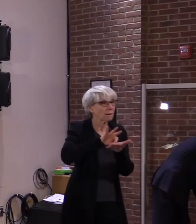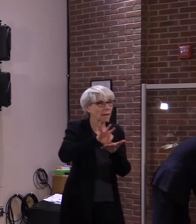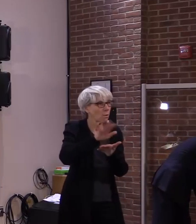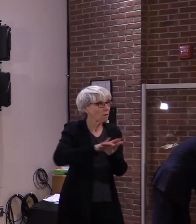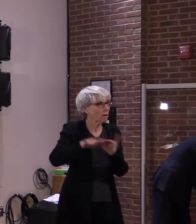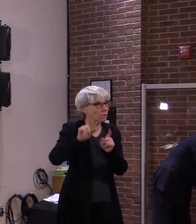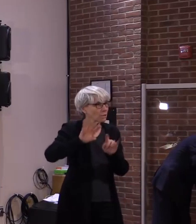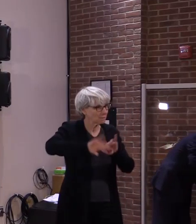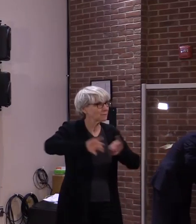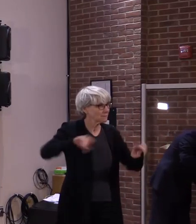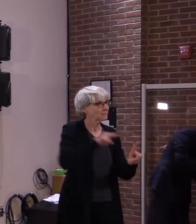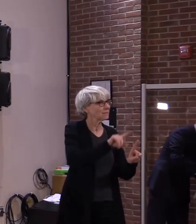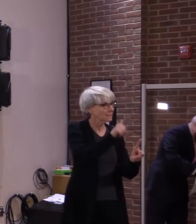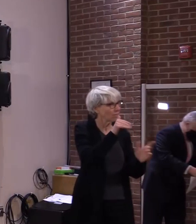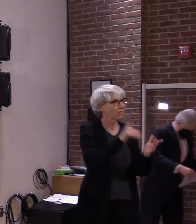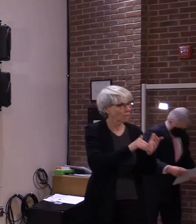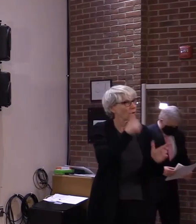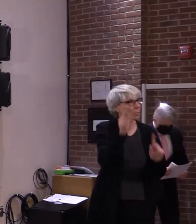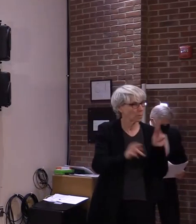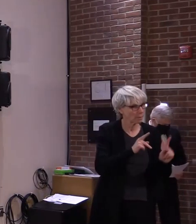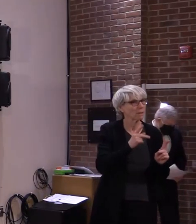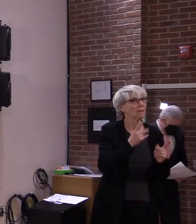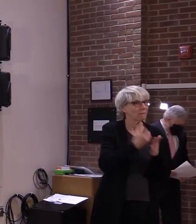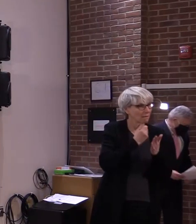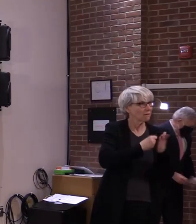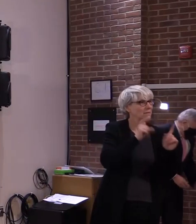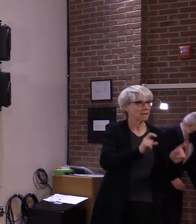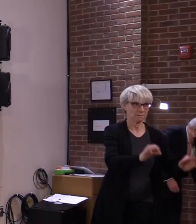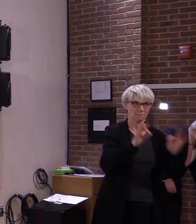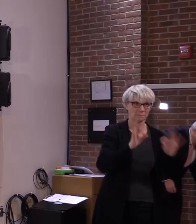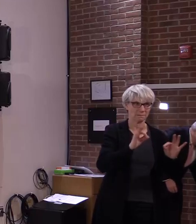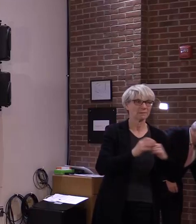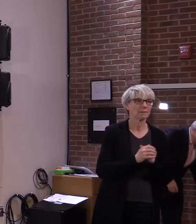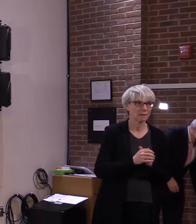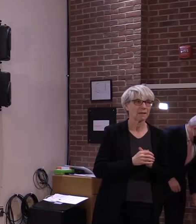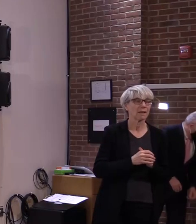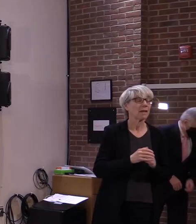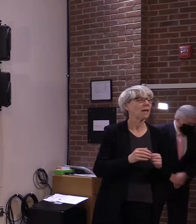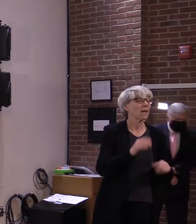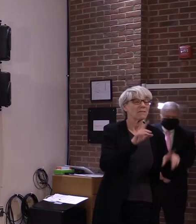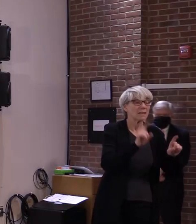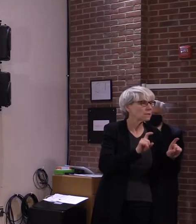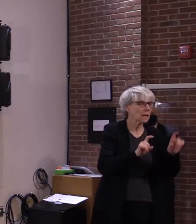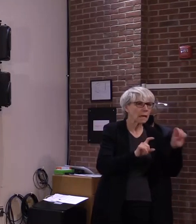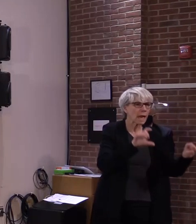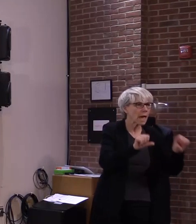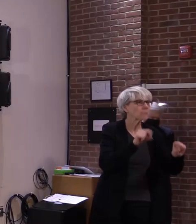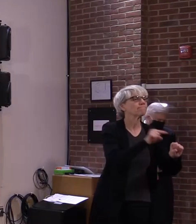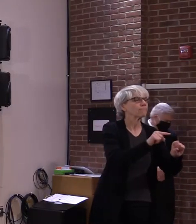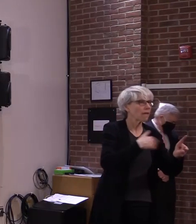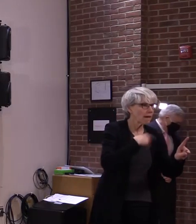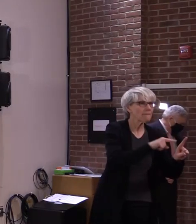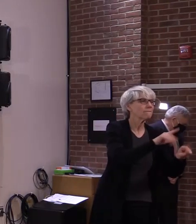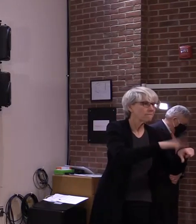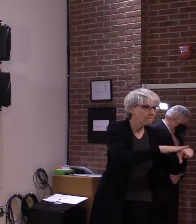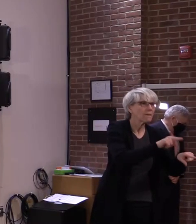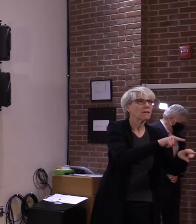Finding cases as soon as possible is how we can halt further spread, because we get closer to the finish line every